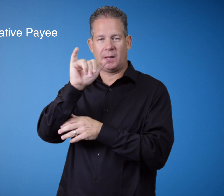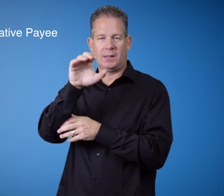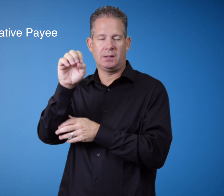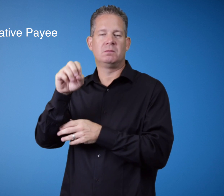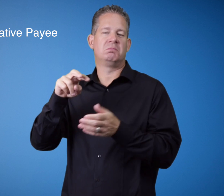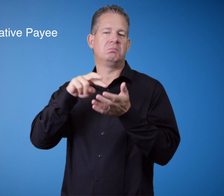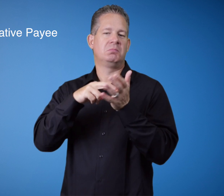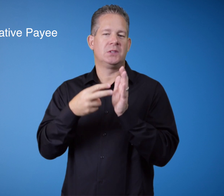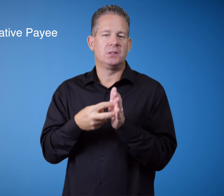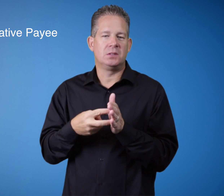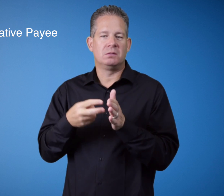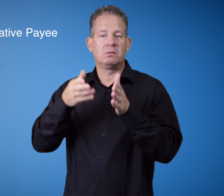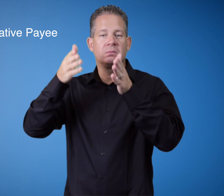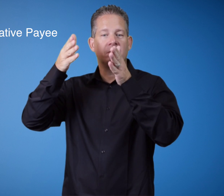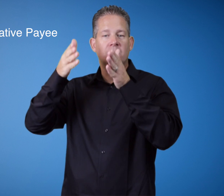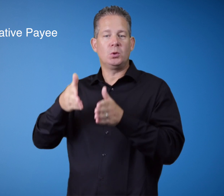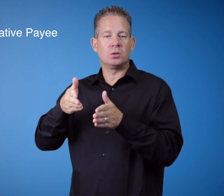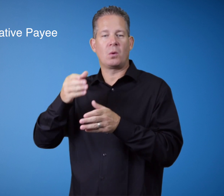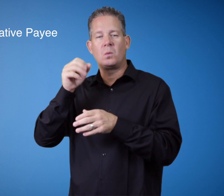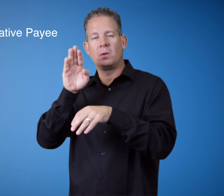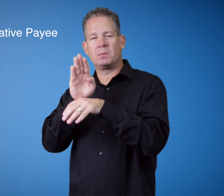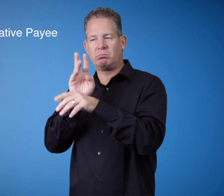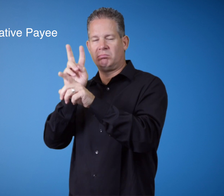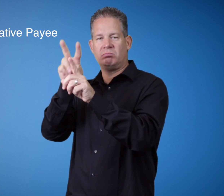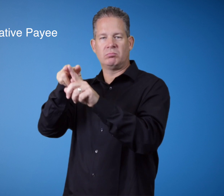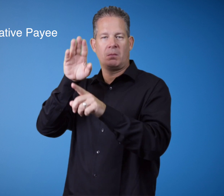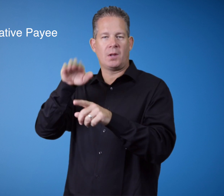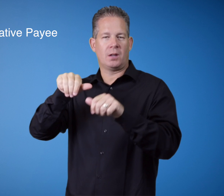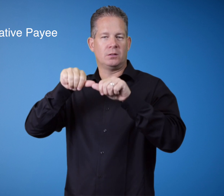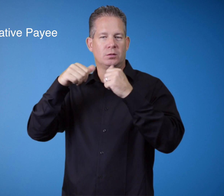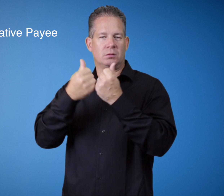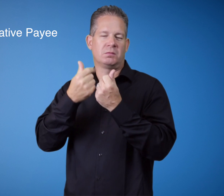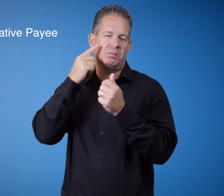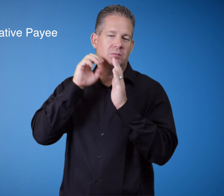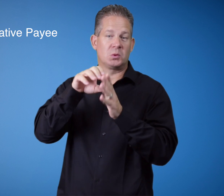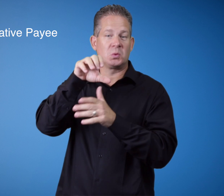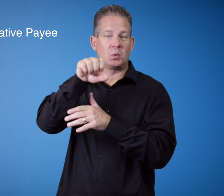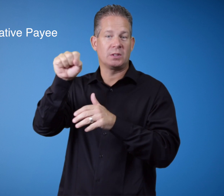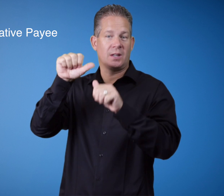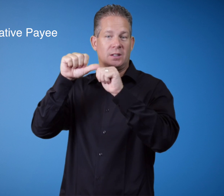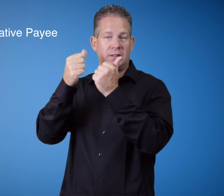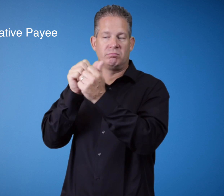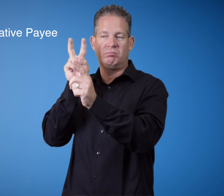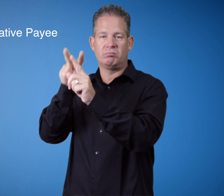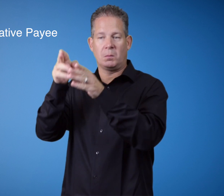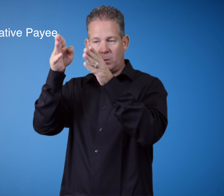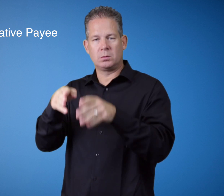A representative payee is a person or a business that is assigned by an agency, such as the Social